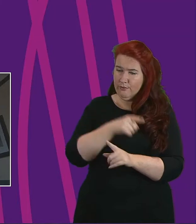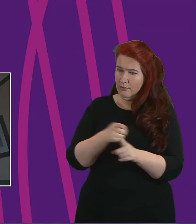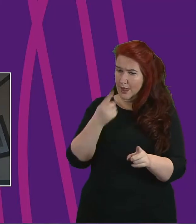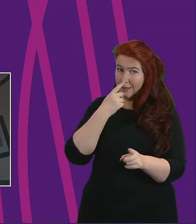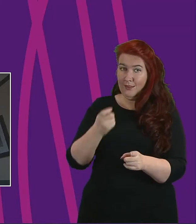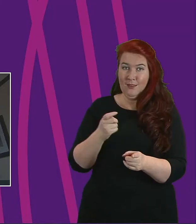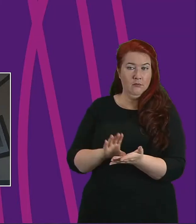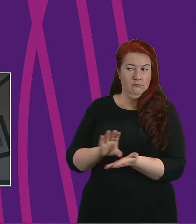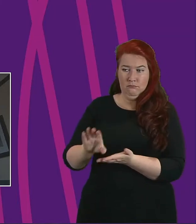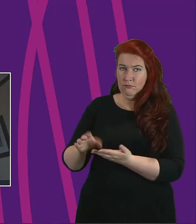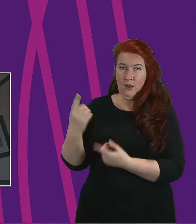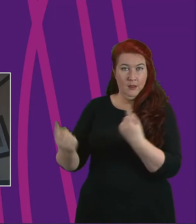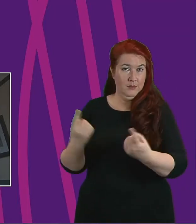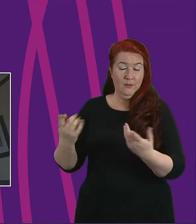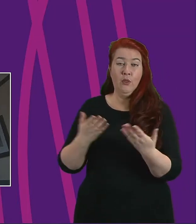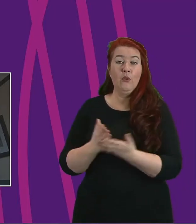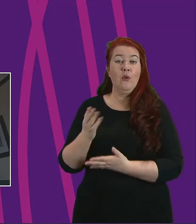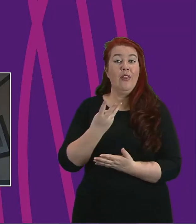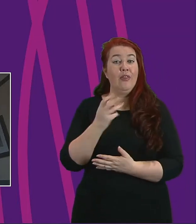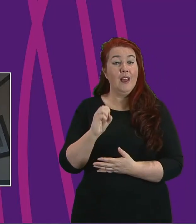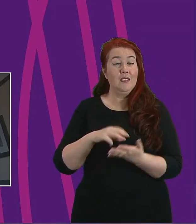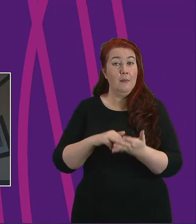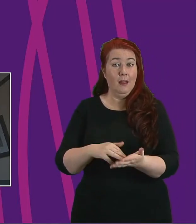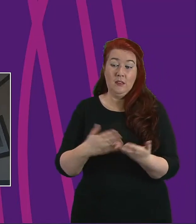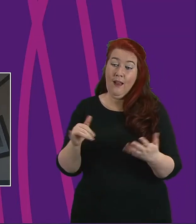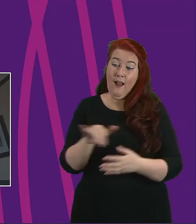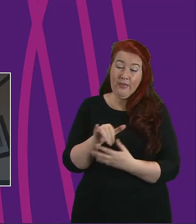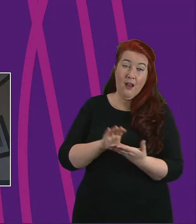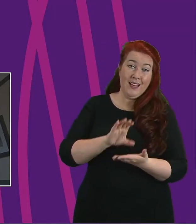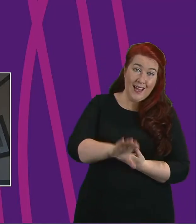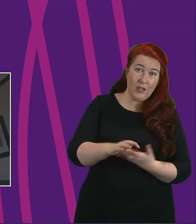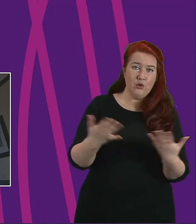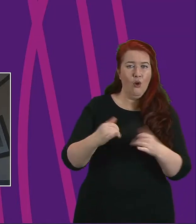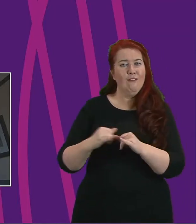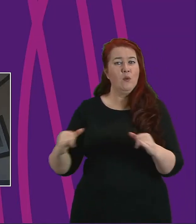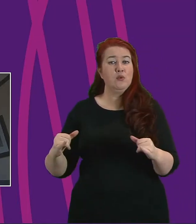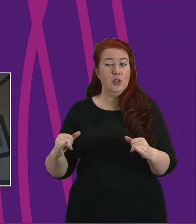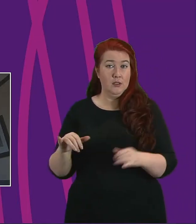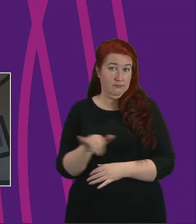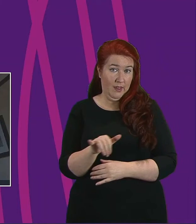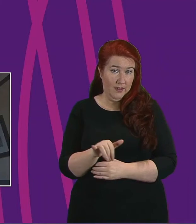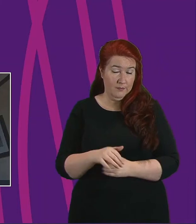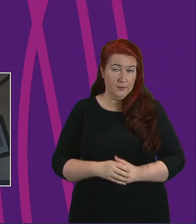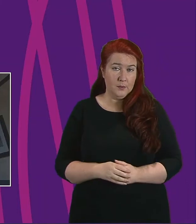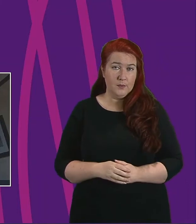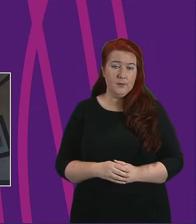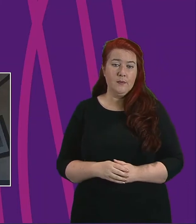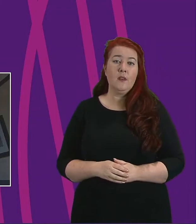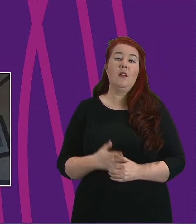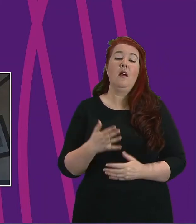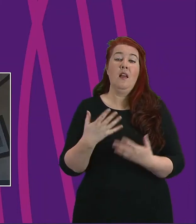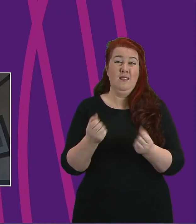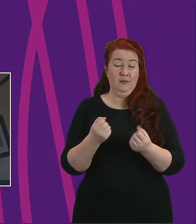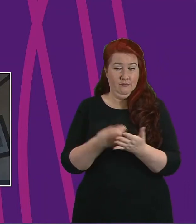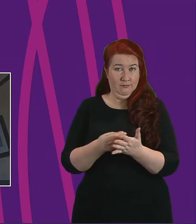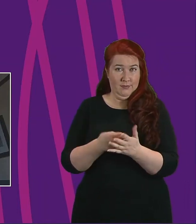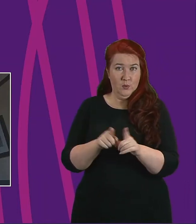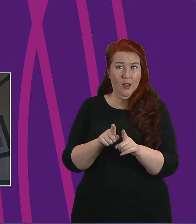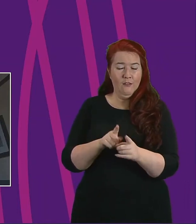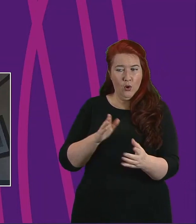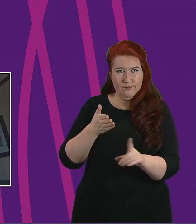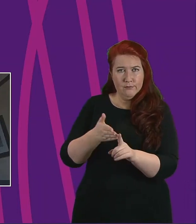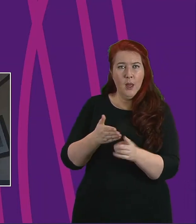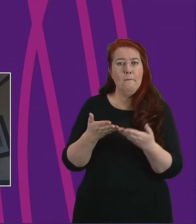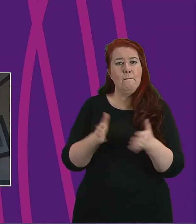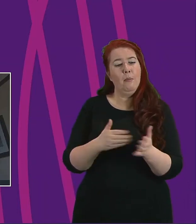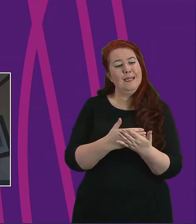food fund support as cash or vouchers where appropriate. 60 million of the 70 million food fund is directed at a structured public sector